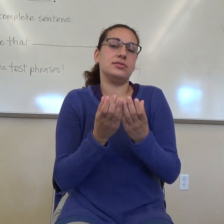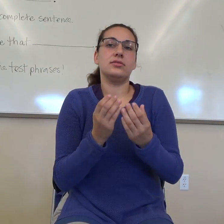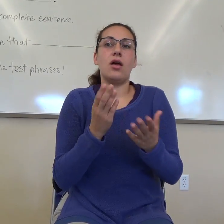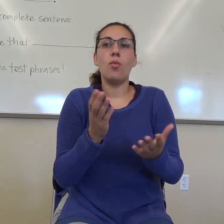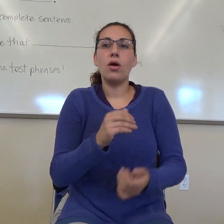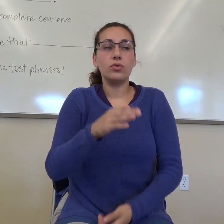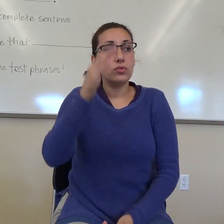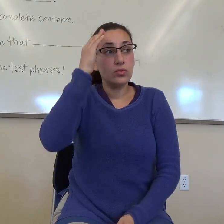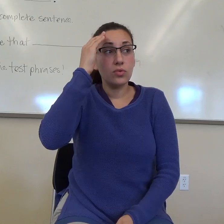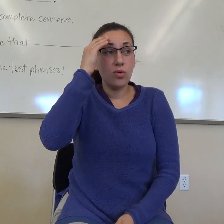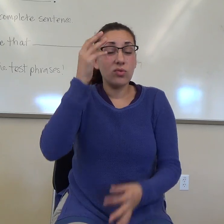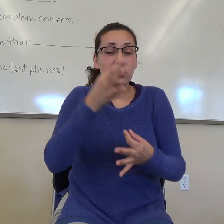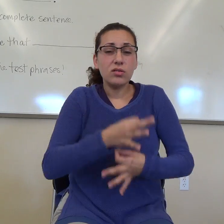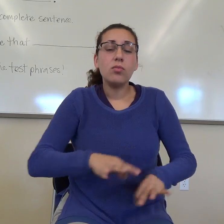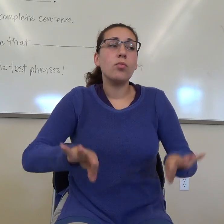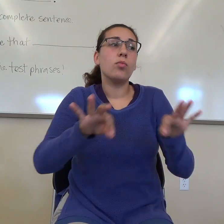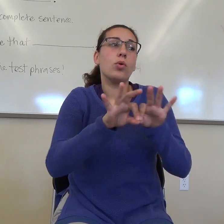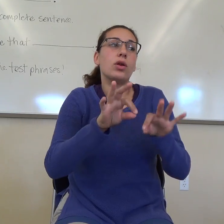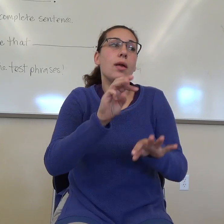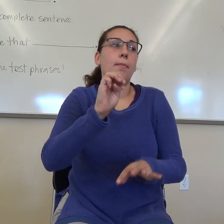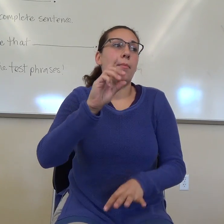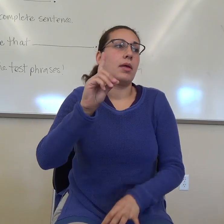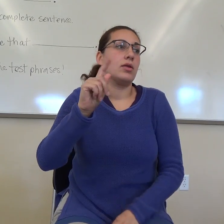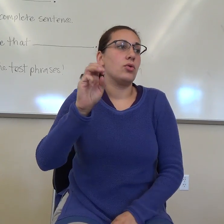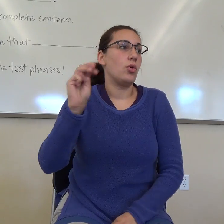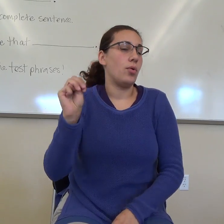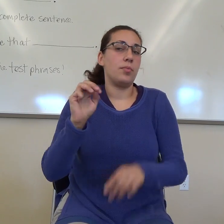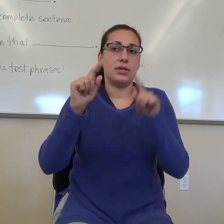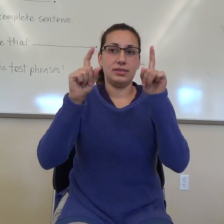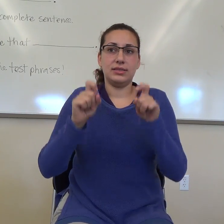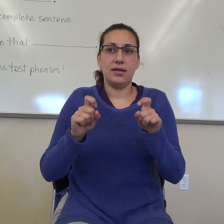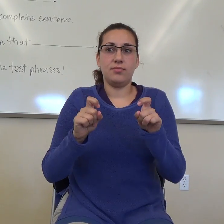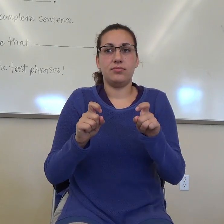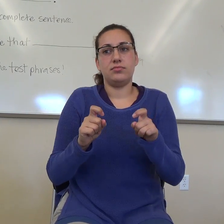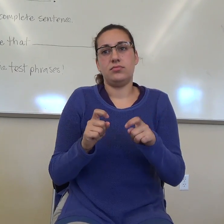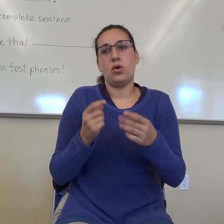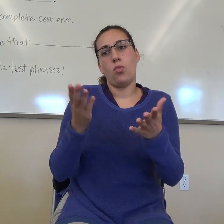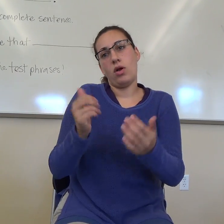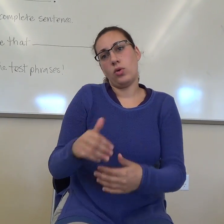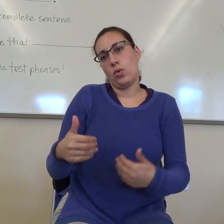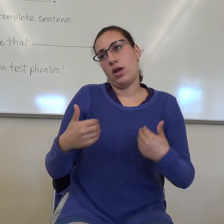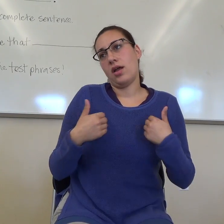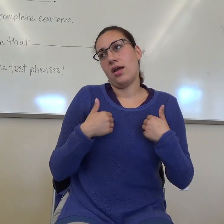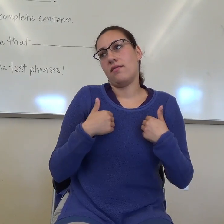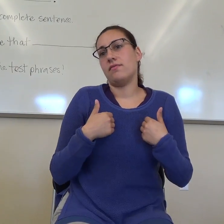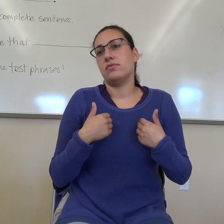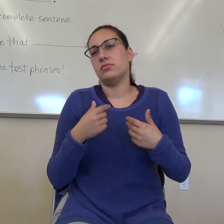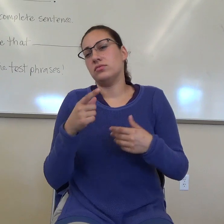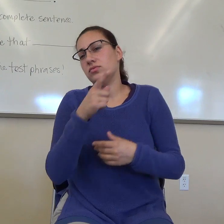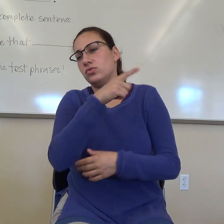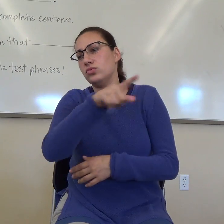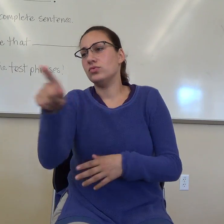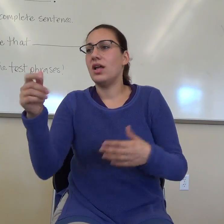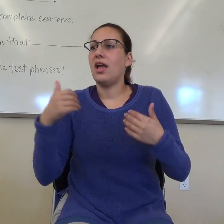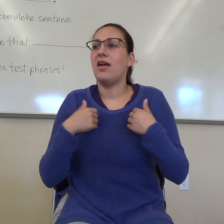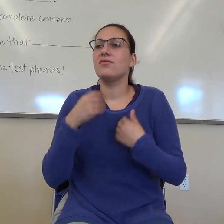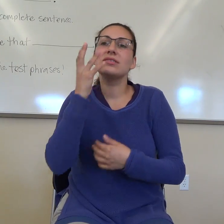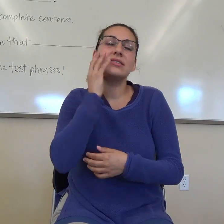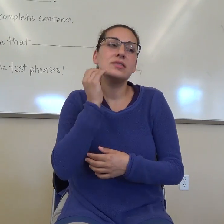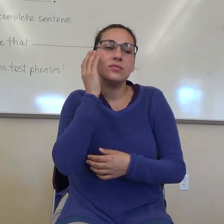the importance of a midterm exam and have the experience of taking the full 2-hour, sit-down formal exam. So that's